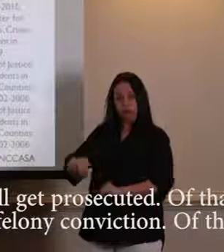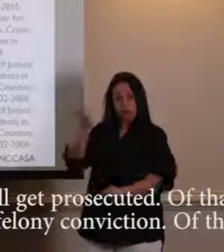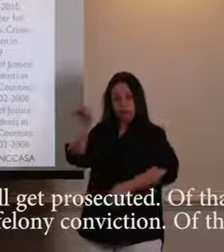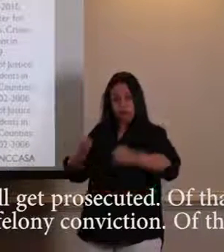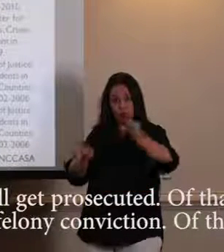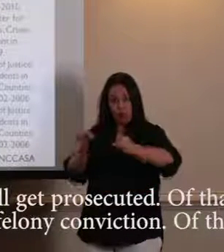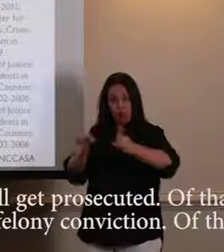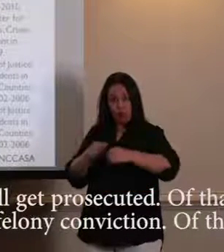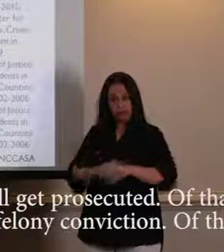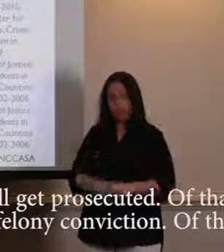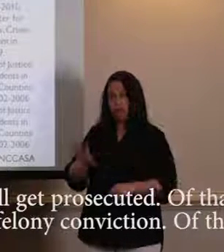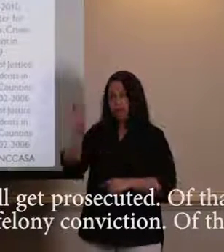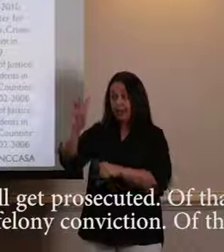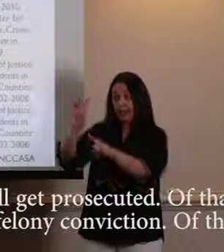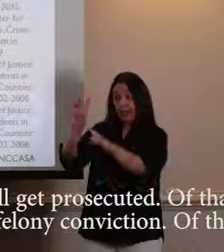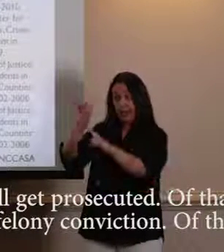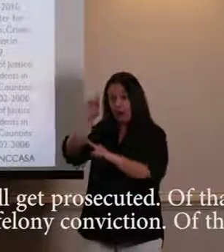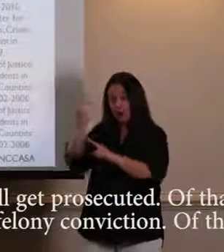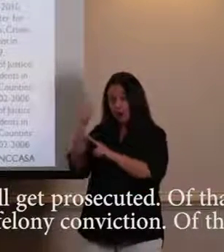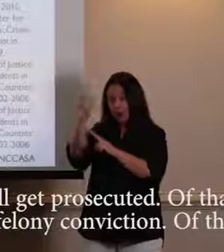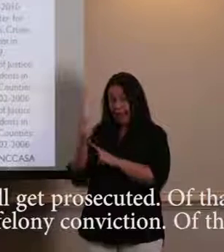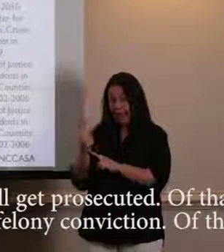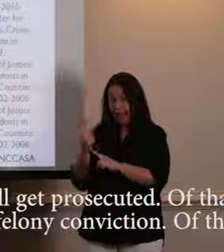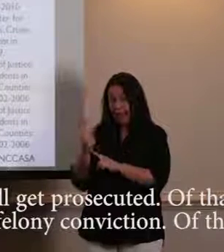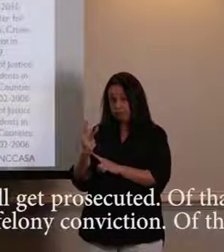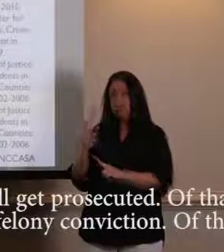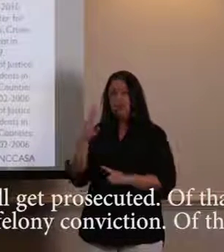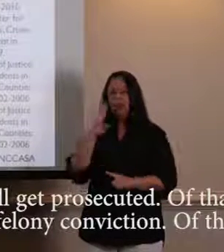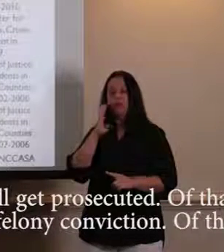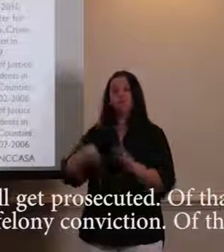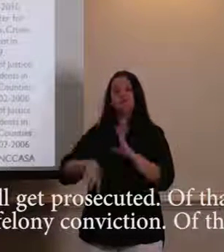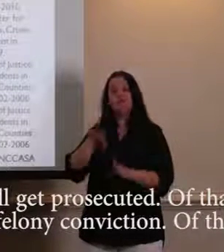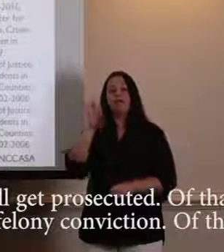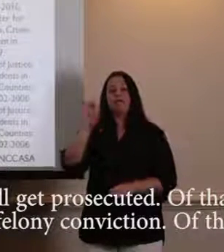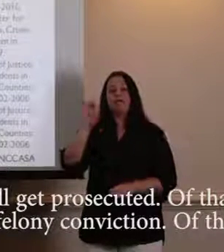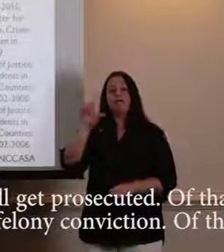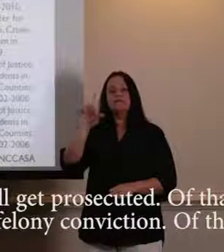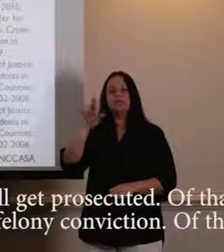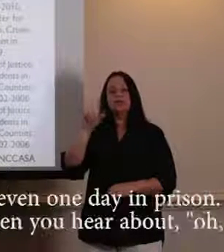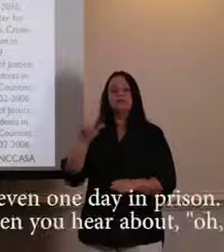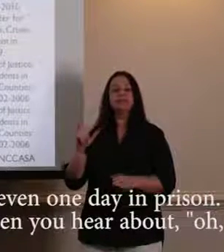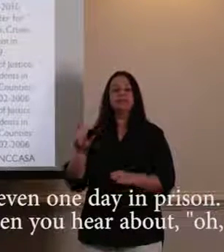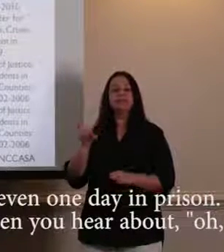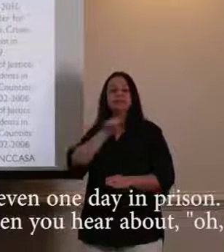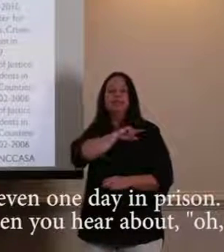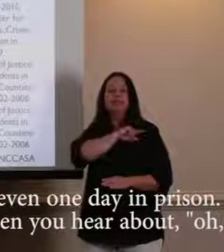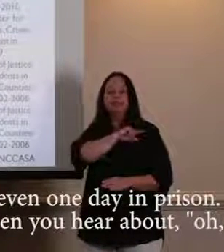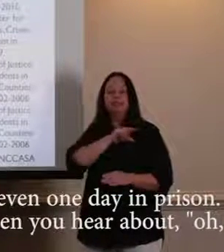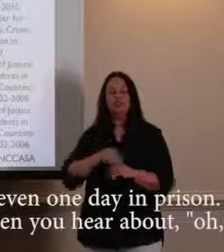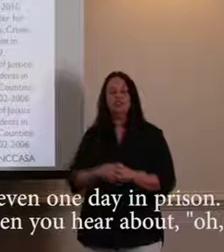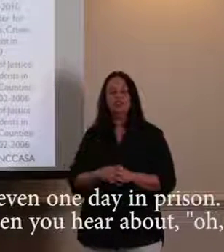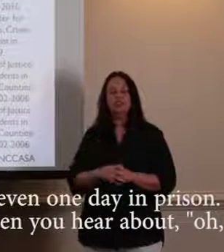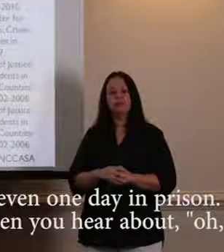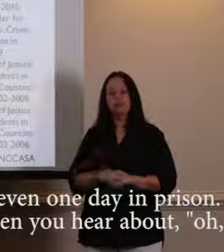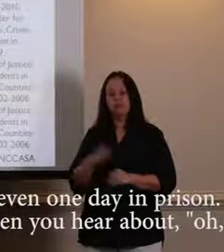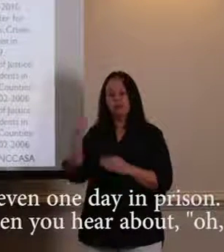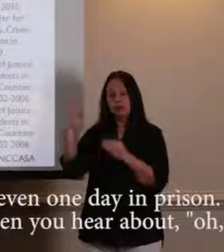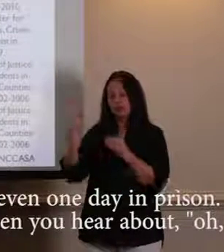Of that 8, only half will lead to a felony conviction. Of that 4, 3 rapists